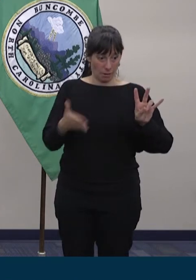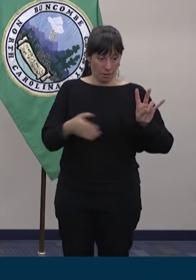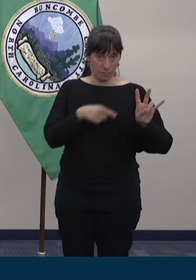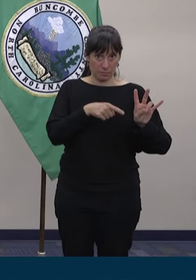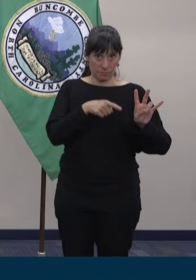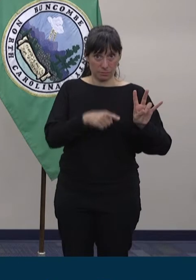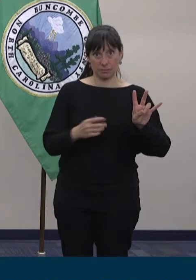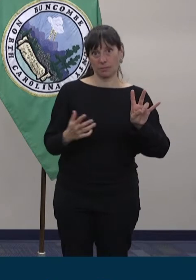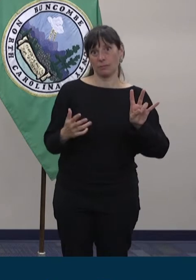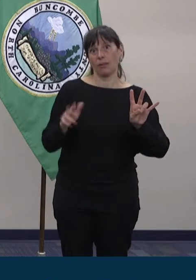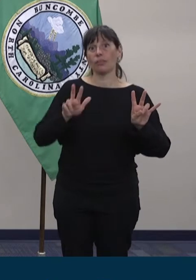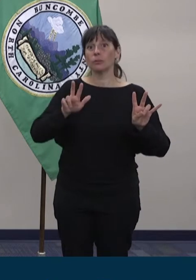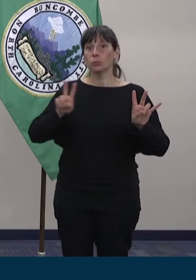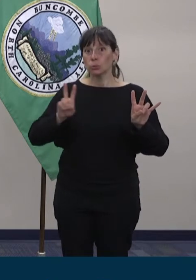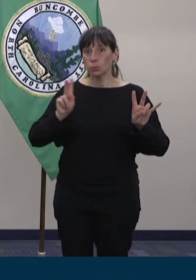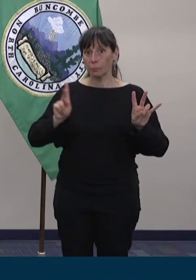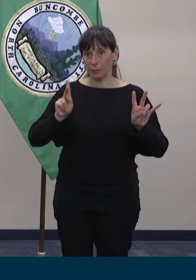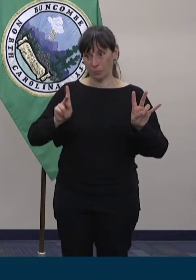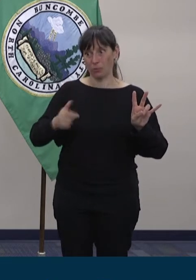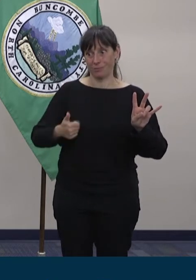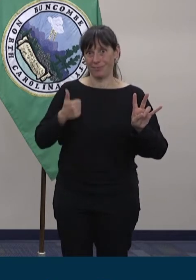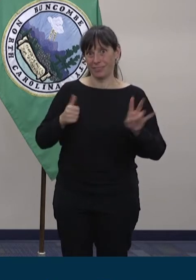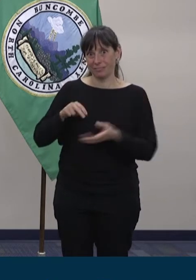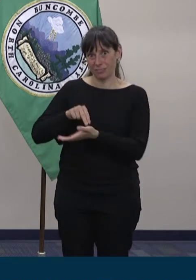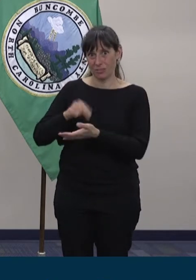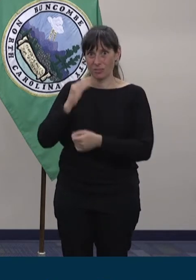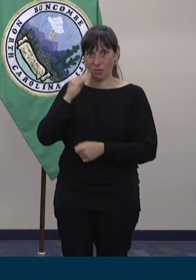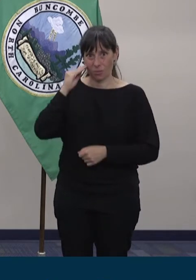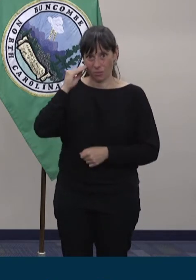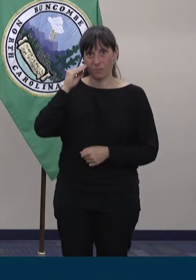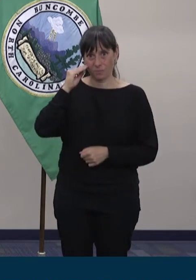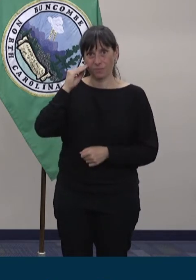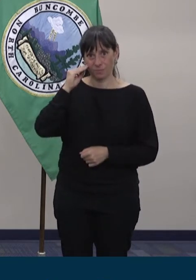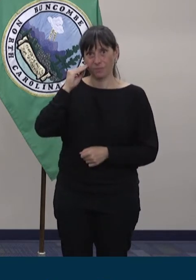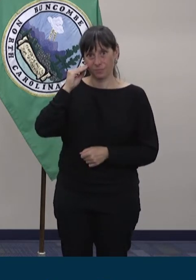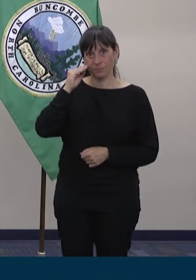3 long-term care facilities that are experiencing outbreaks.